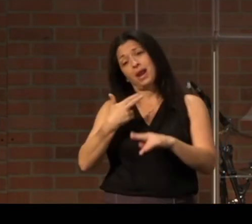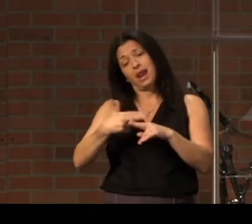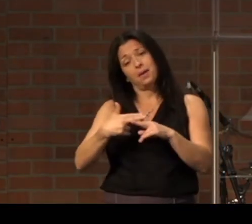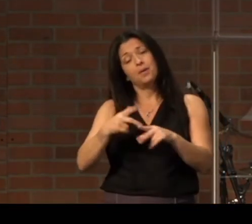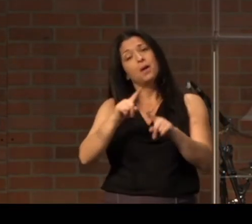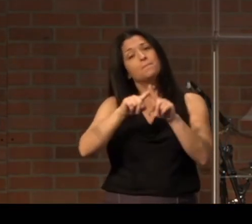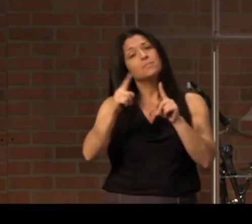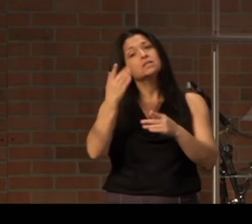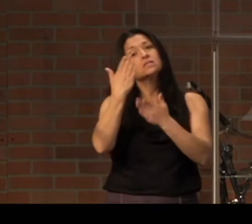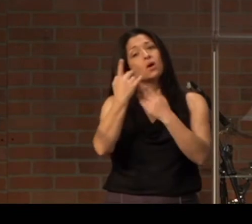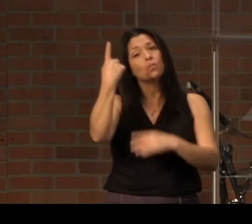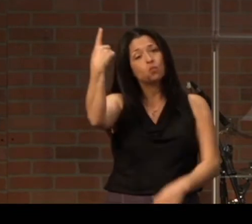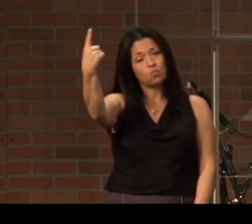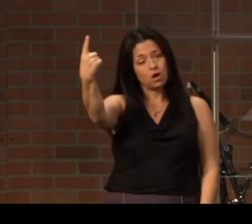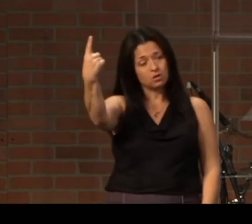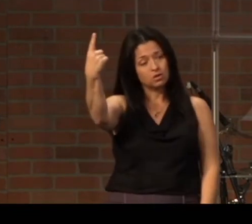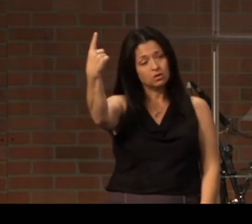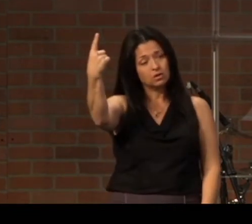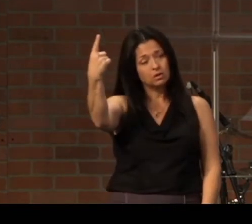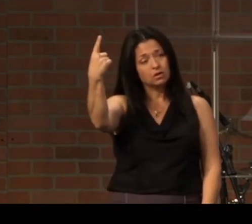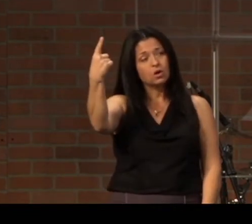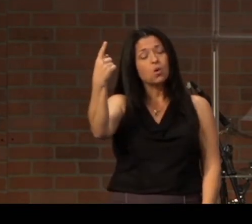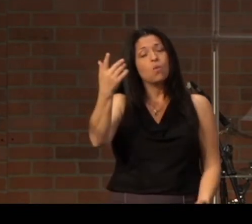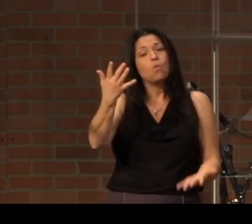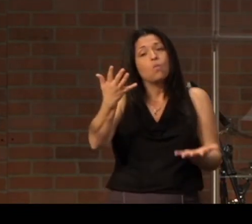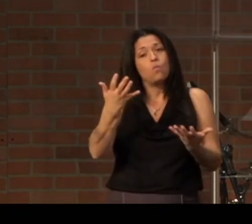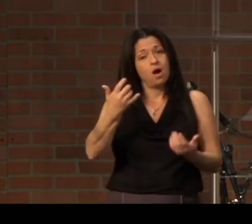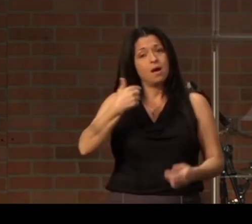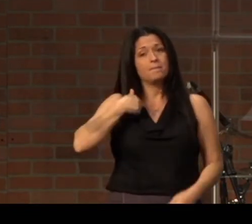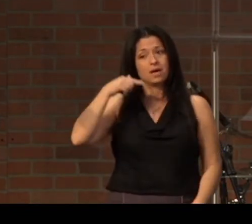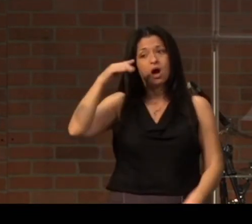But someone wanted me on his team.